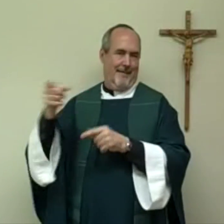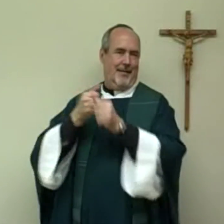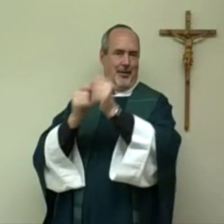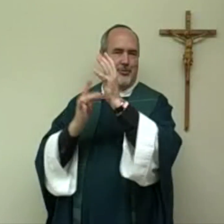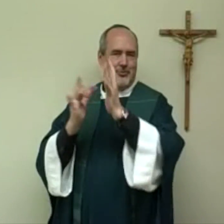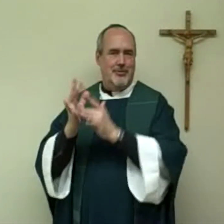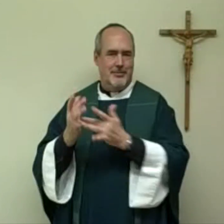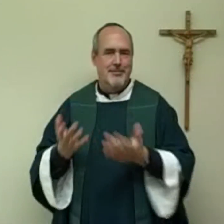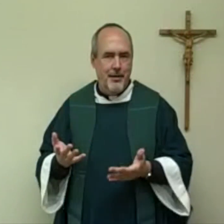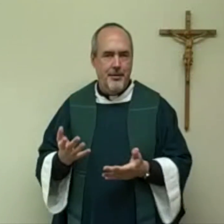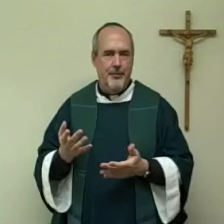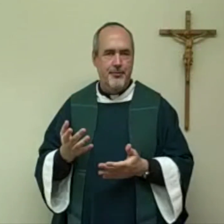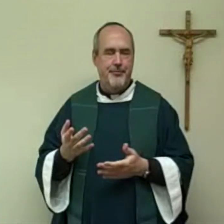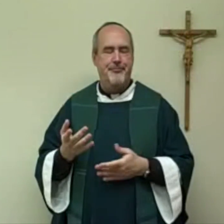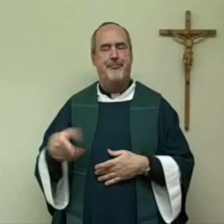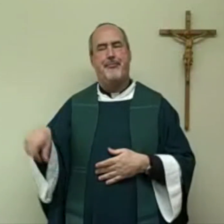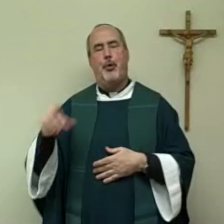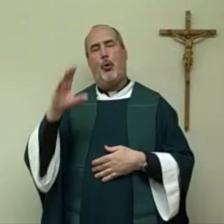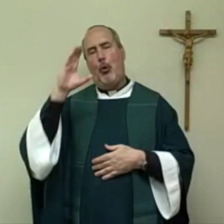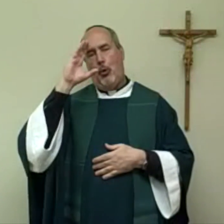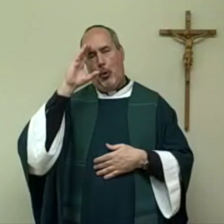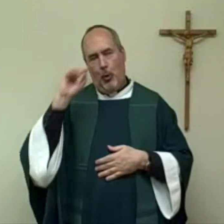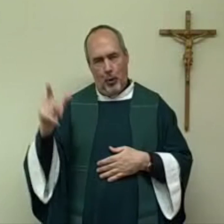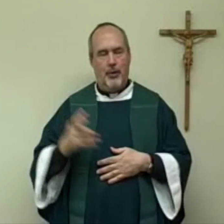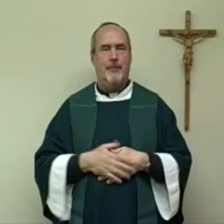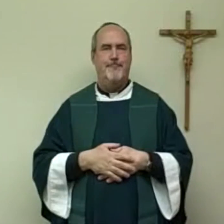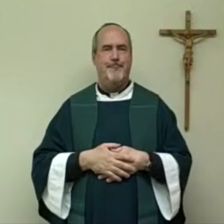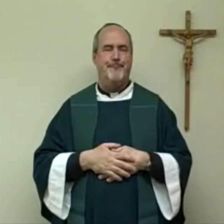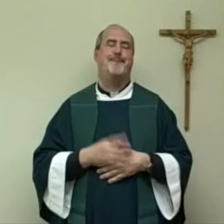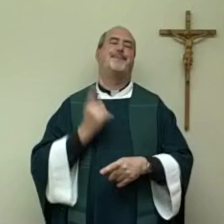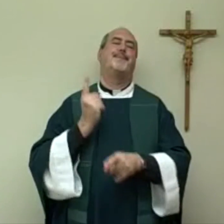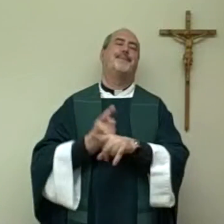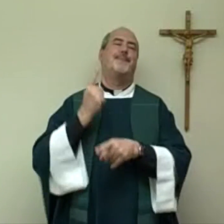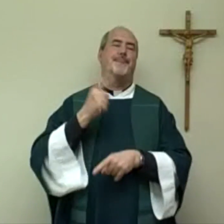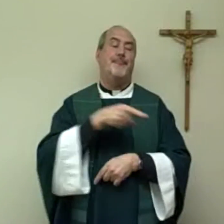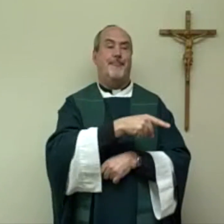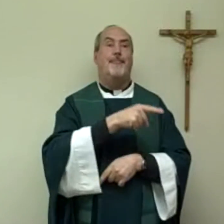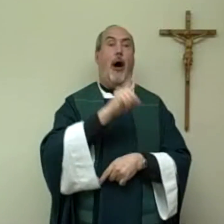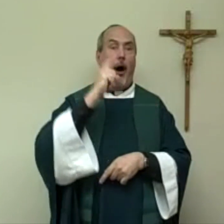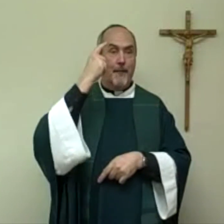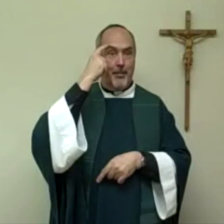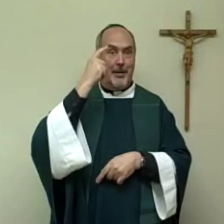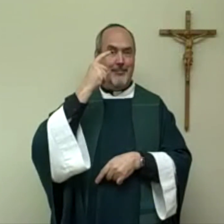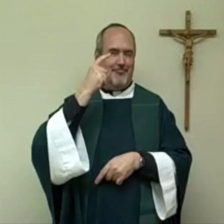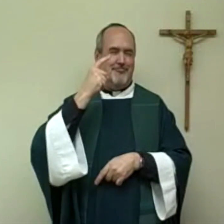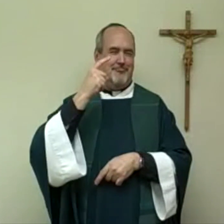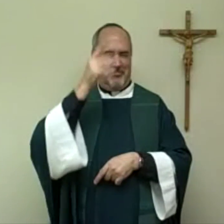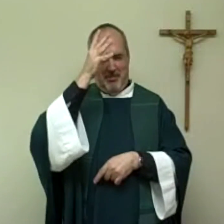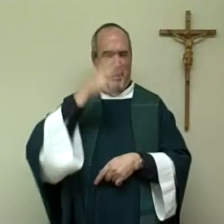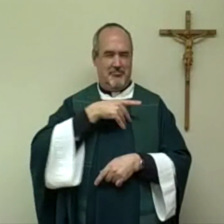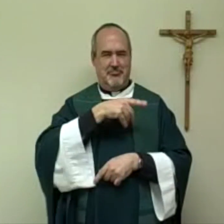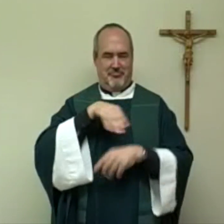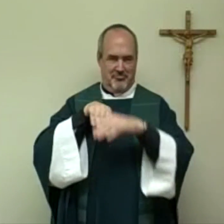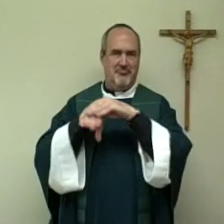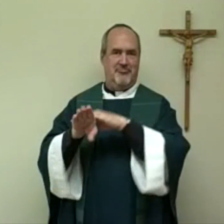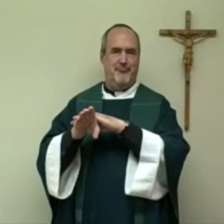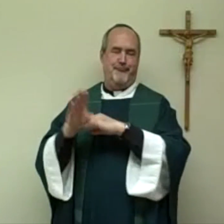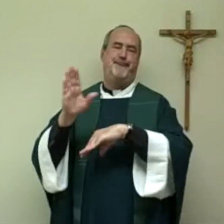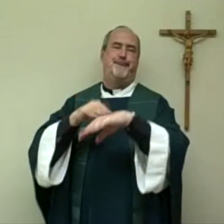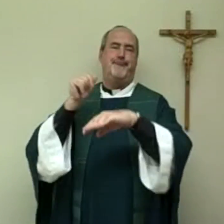that, persecute them for being followers of Jesus. So he kept his cool, and he went out, and the man from the government